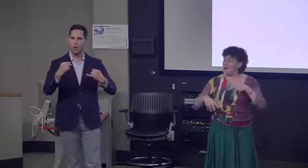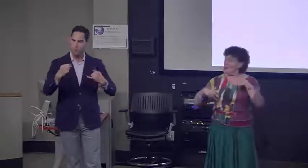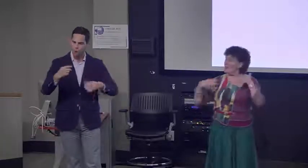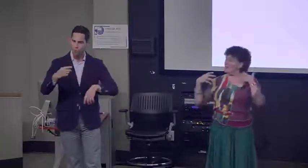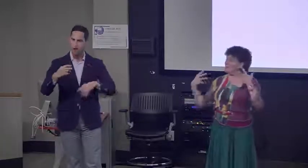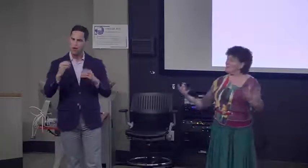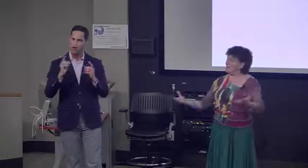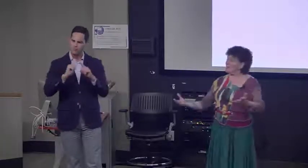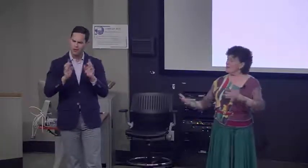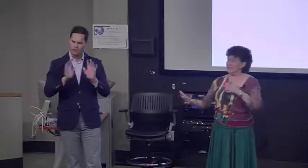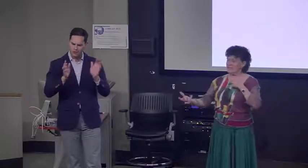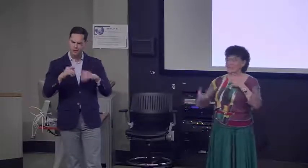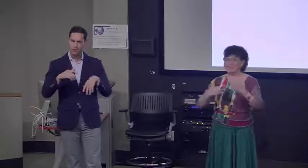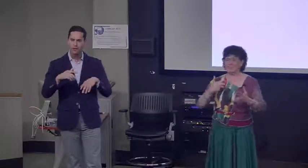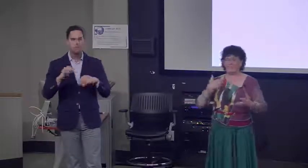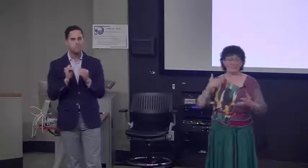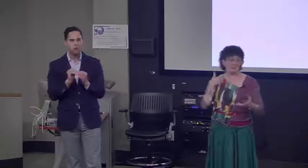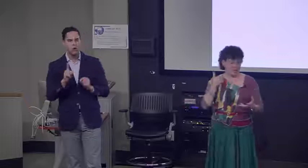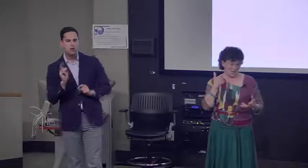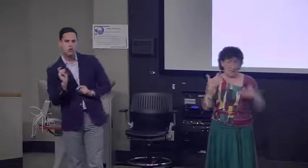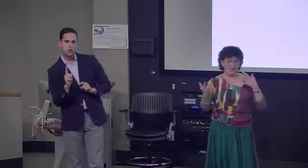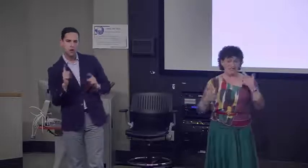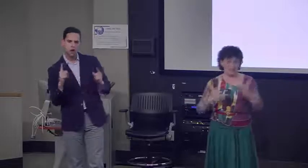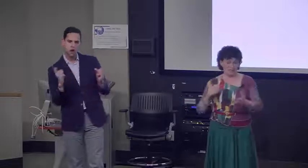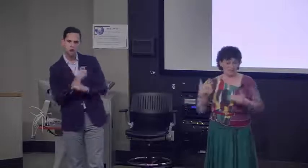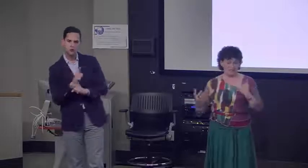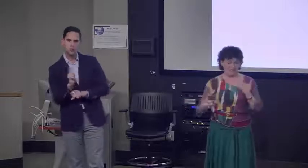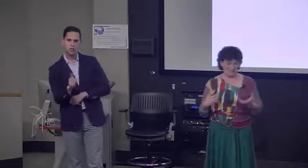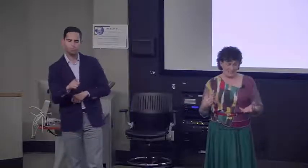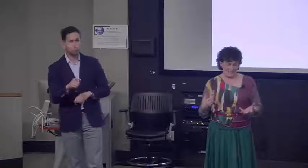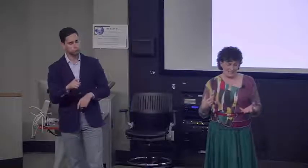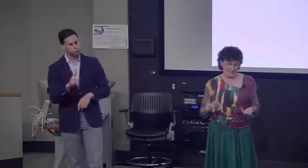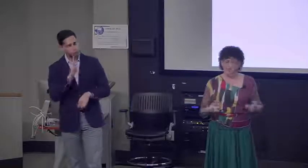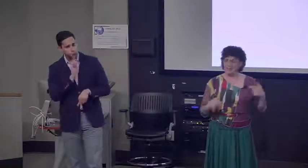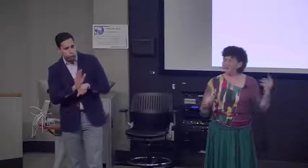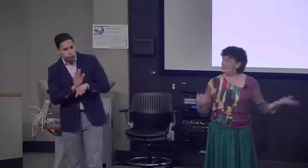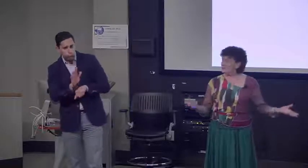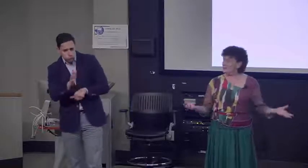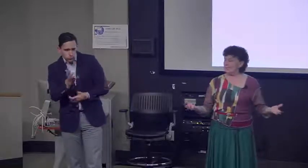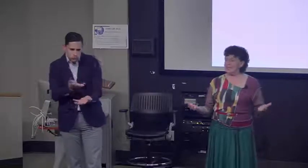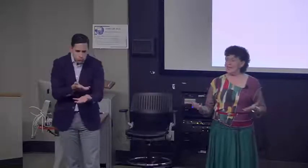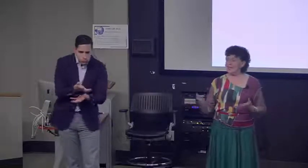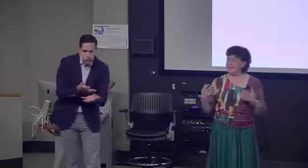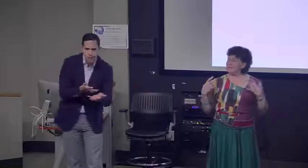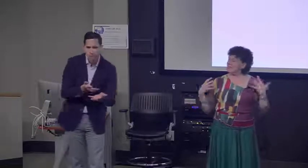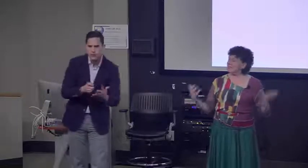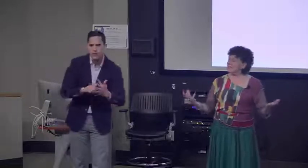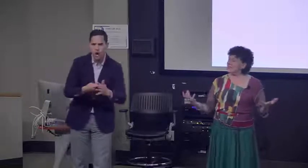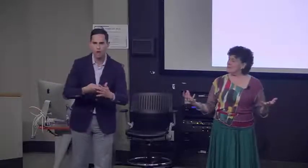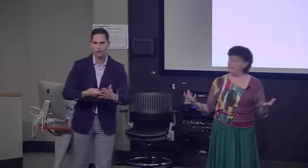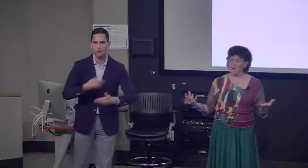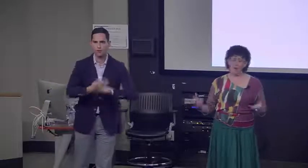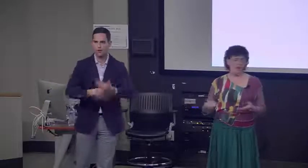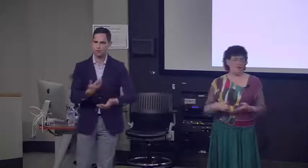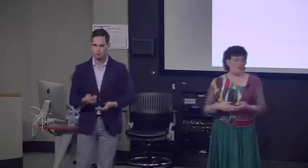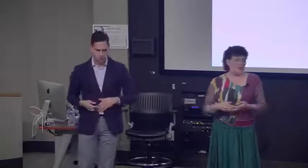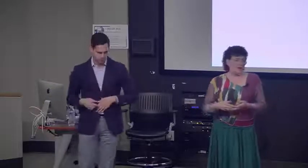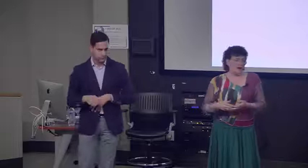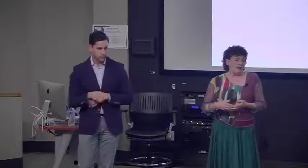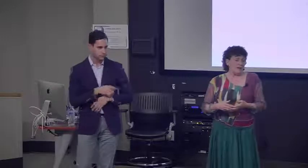Yeah. but asking questions that are genuine and that really get dialogue going. So as long as we're on David, this is a tip